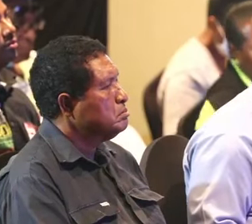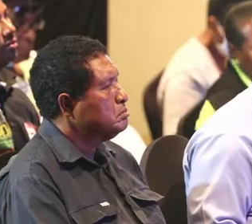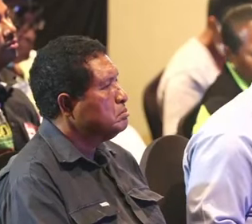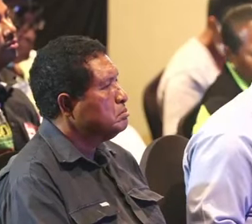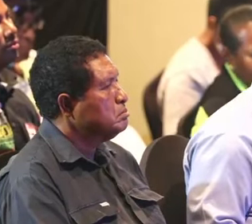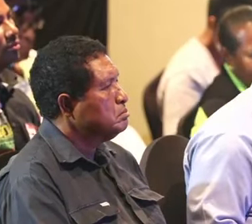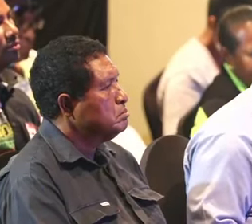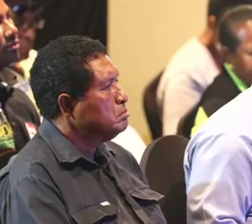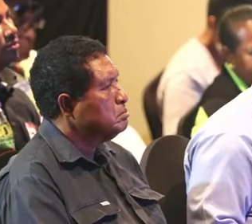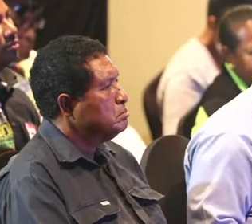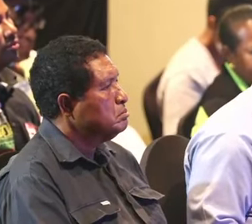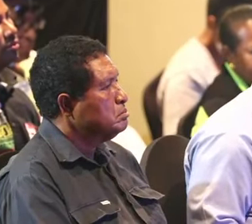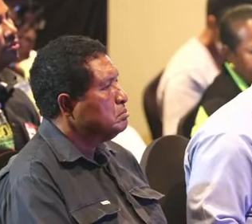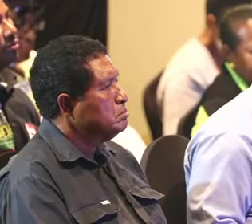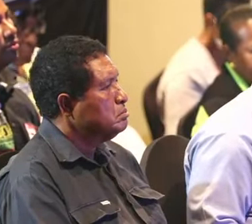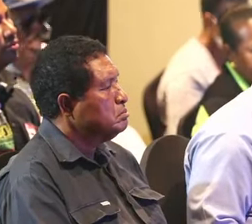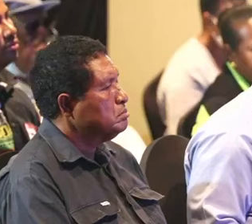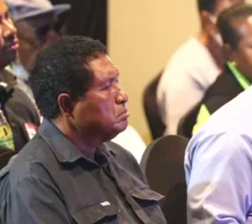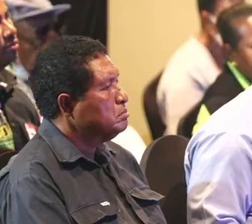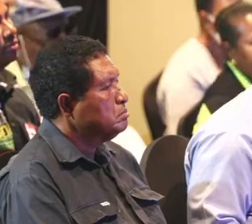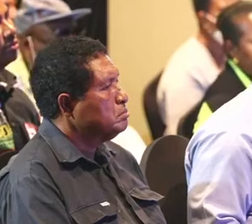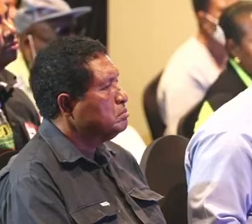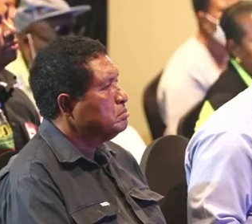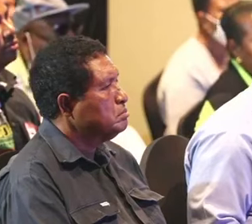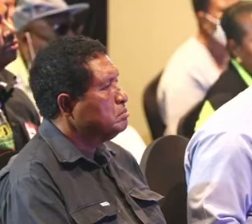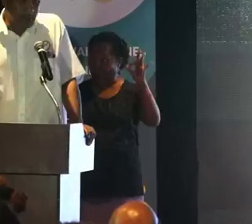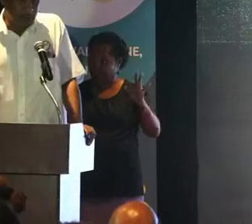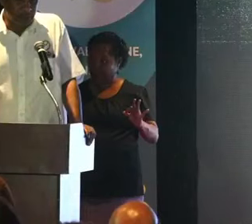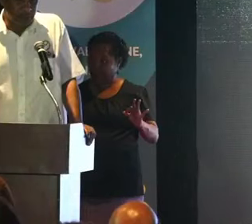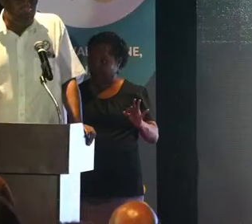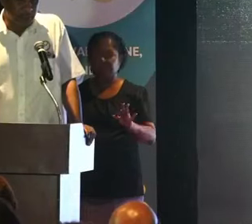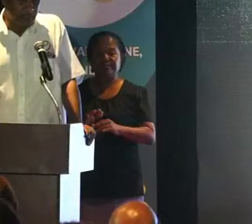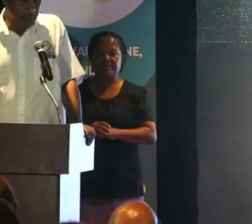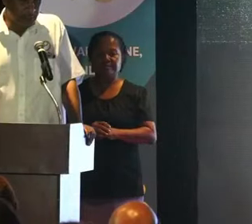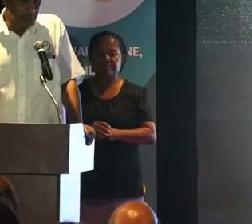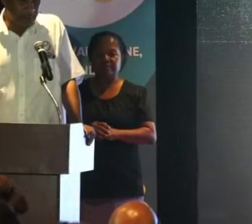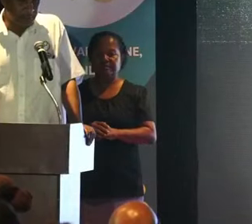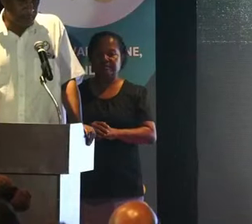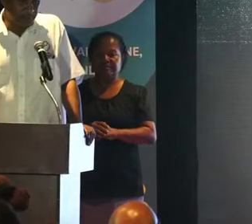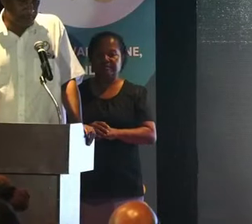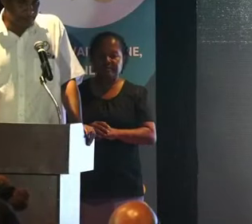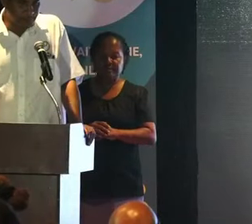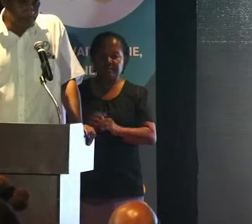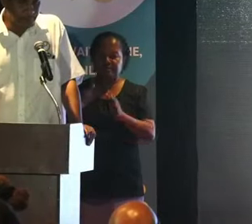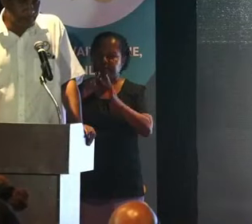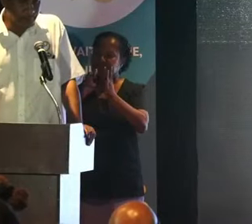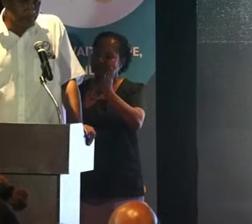This is the form I mentioned about the intent. You submit the intent.